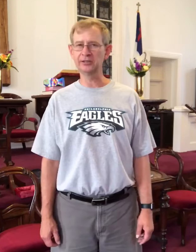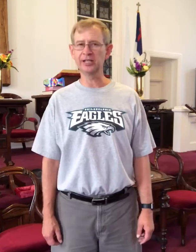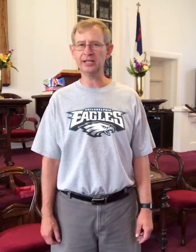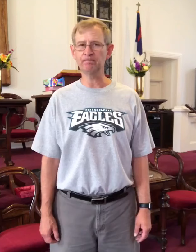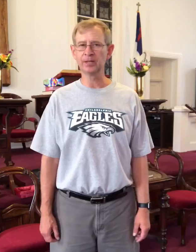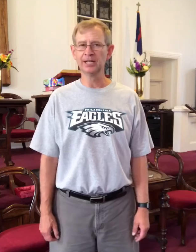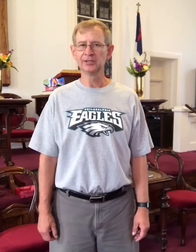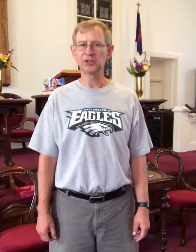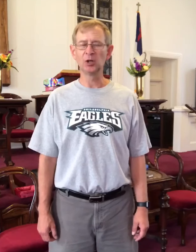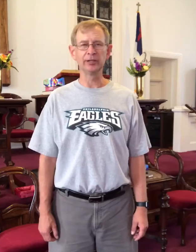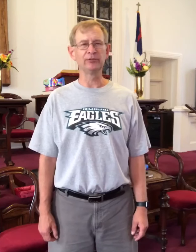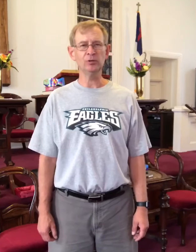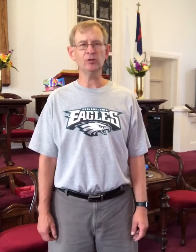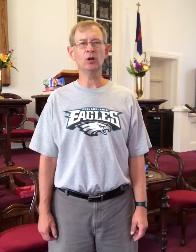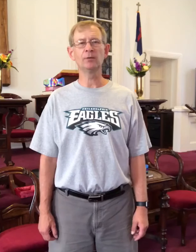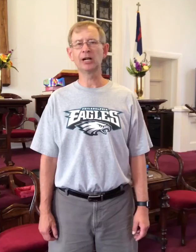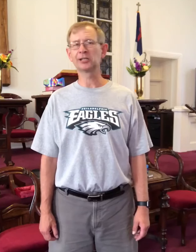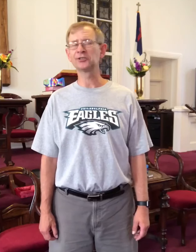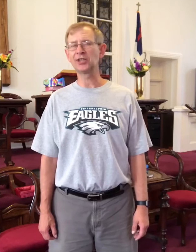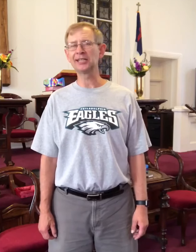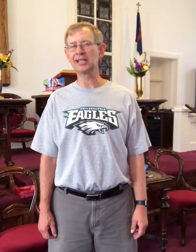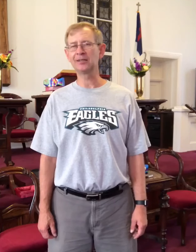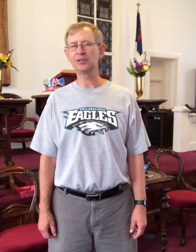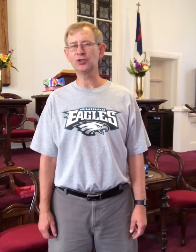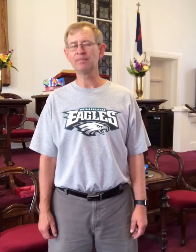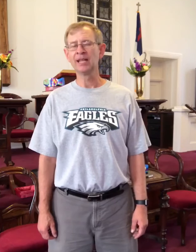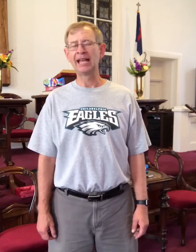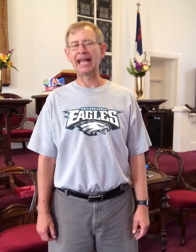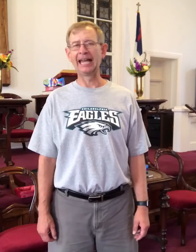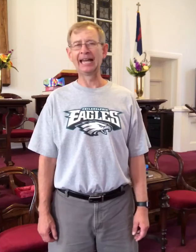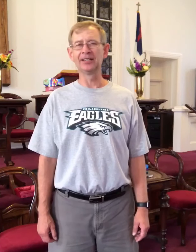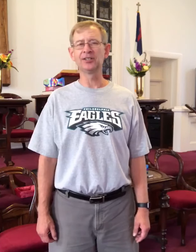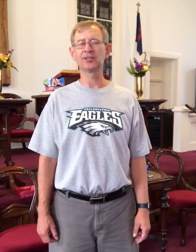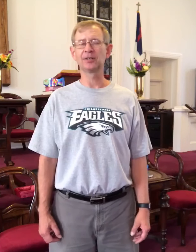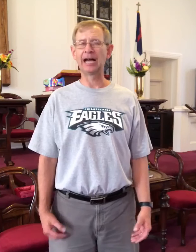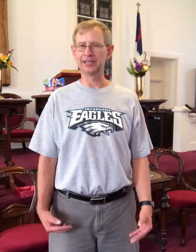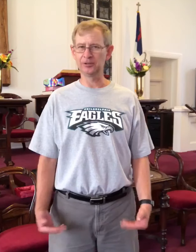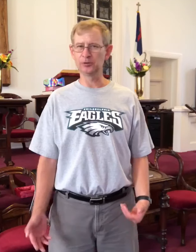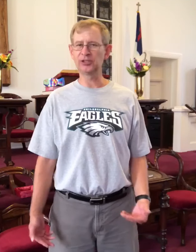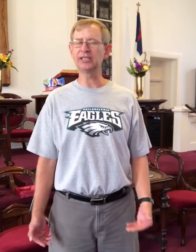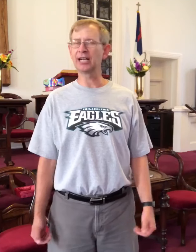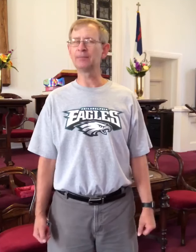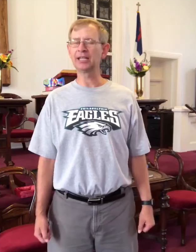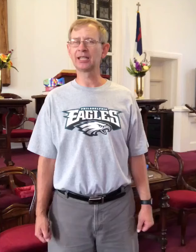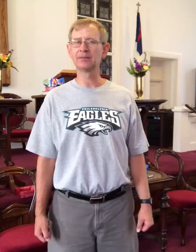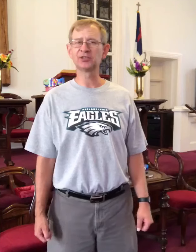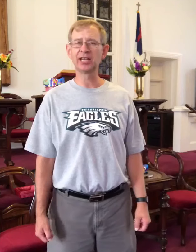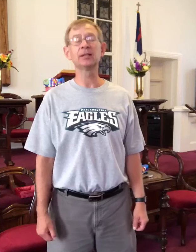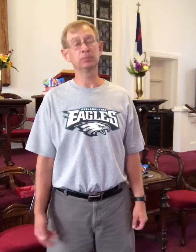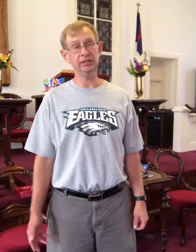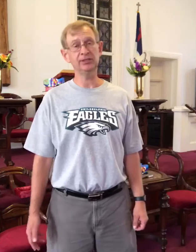internet, so if you know American Sign Language and you see that I'm making a mistake, please let